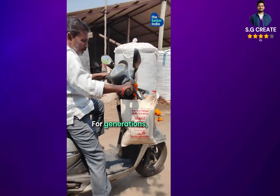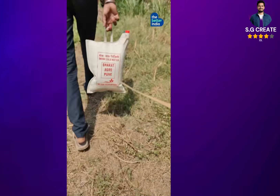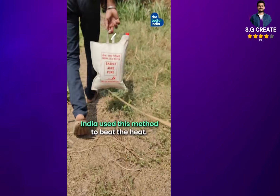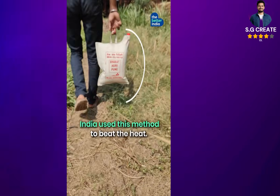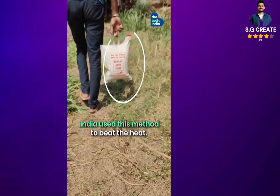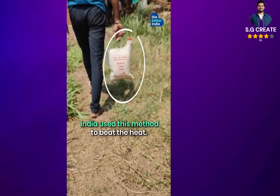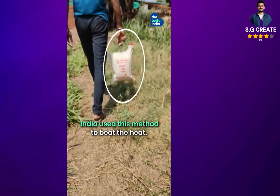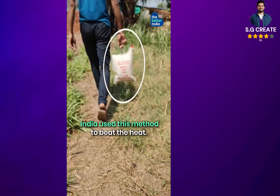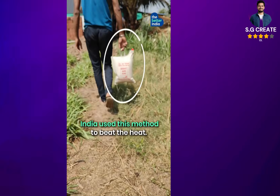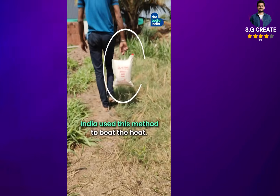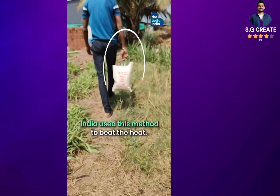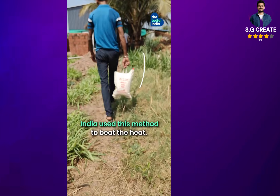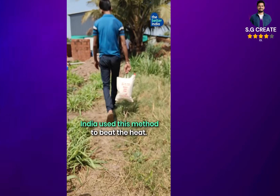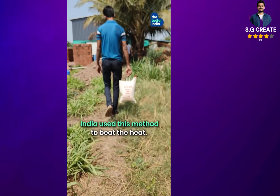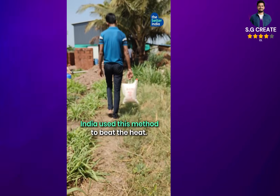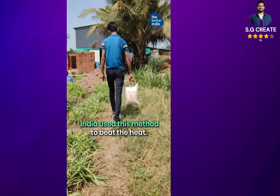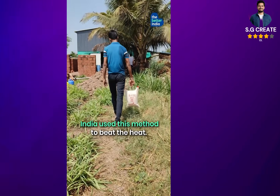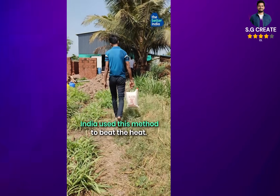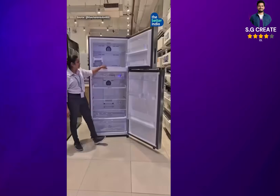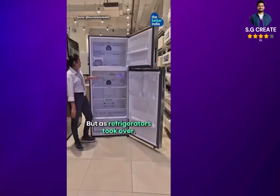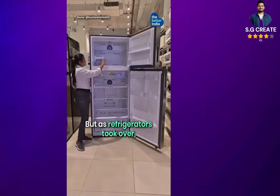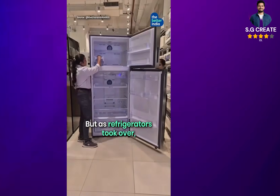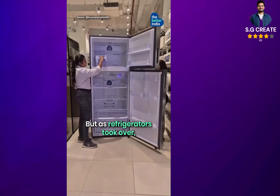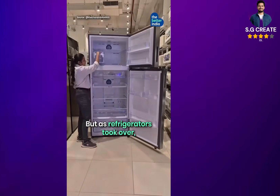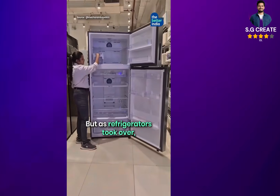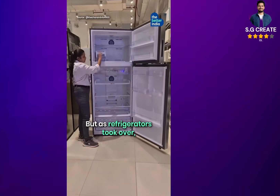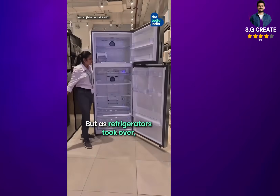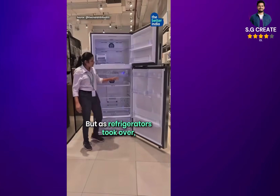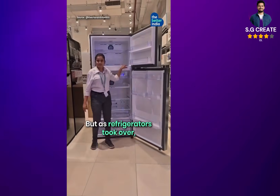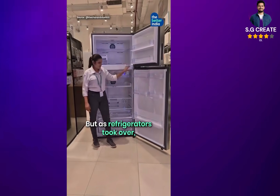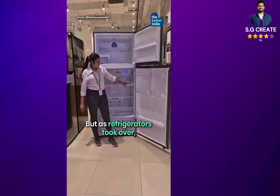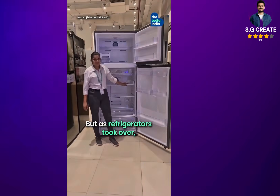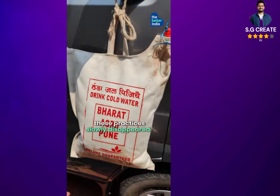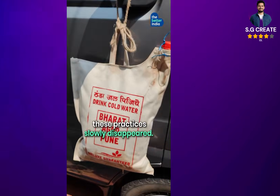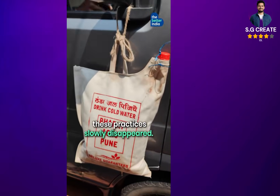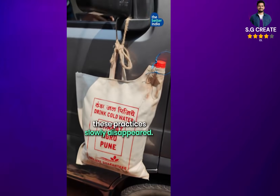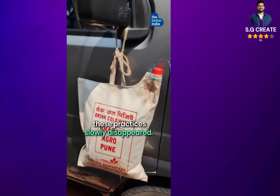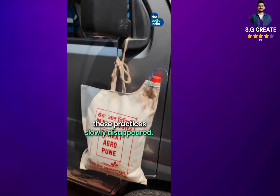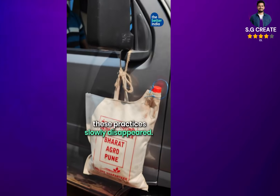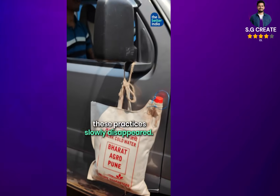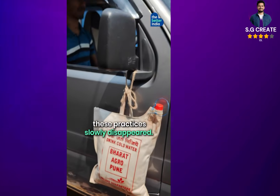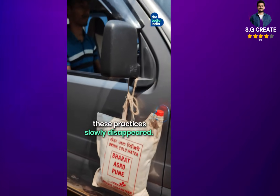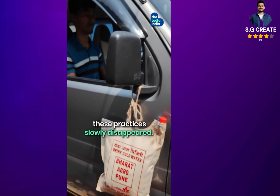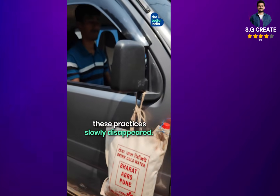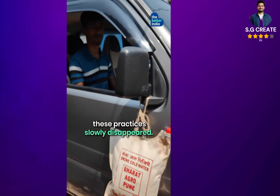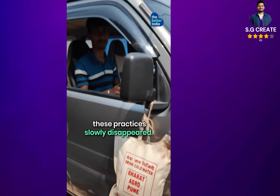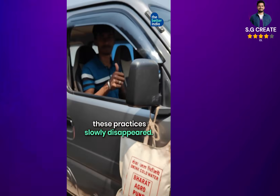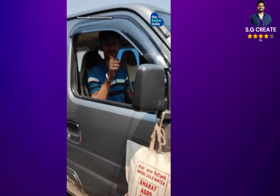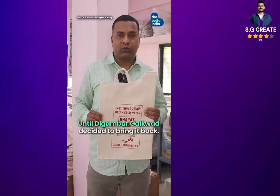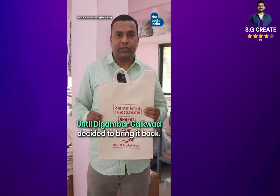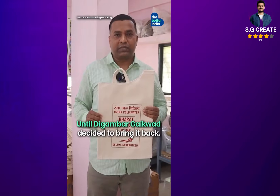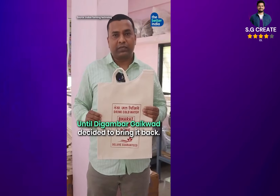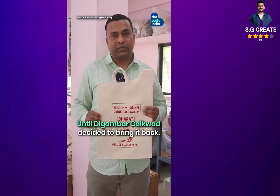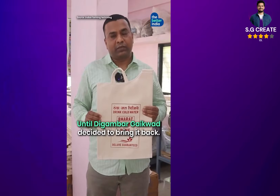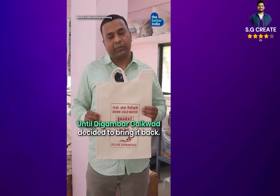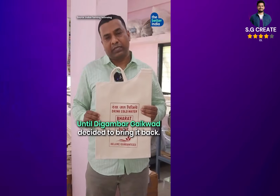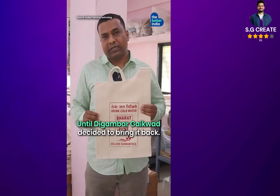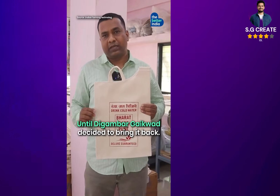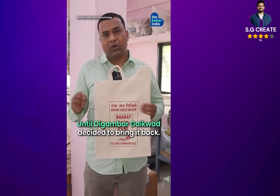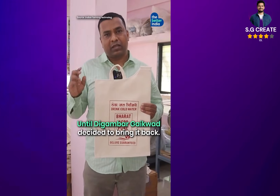India used this method to beat the heat. But as refrigerators took over, these practices slowly disappeared until Digambar Gaikwad decided